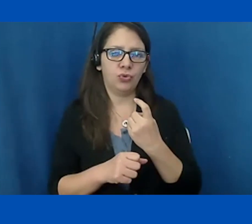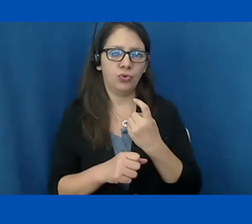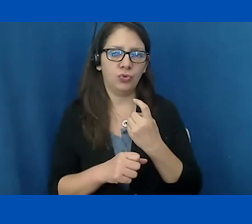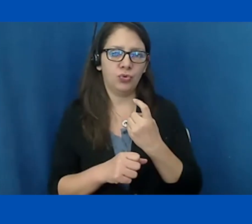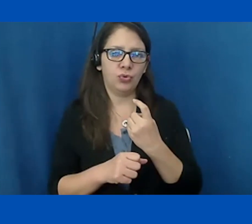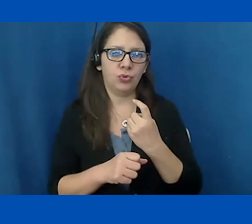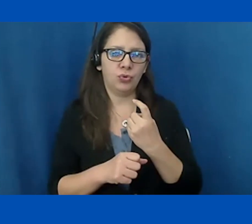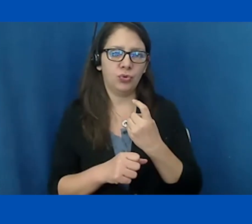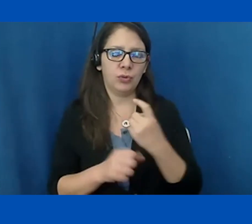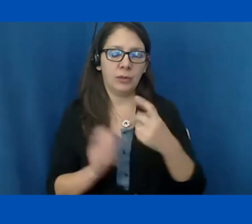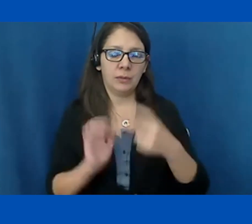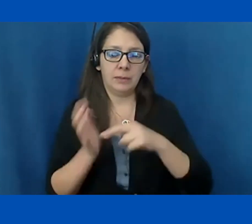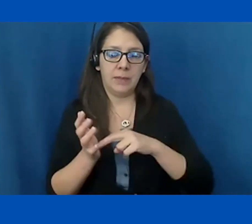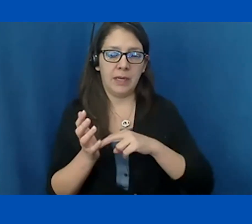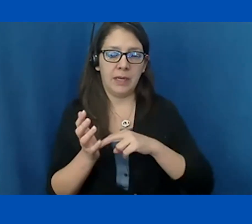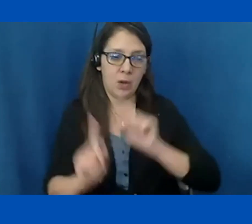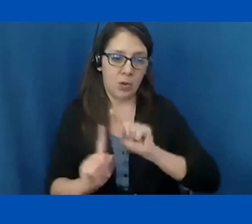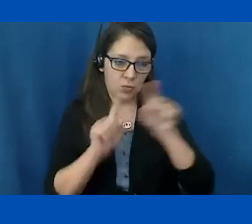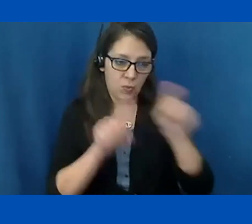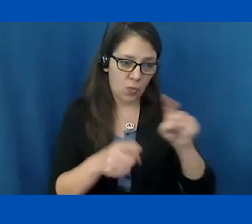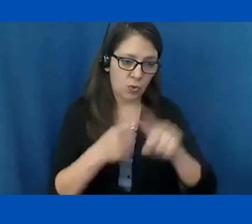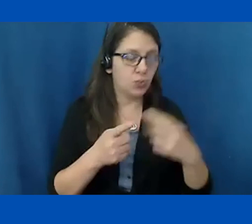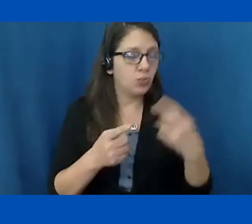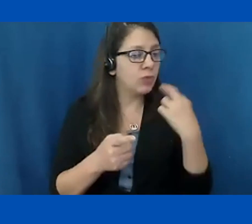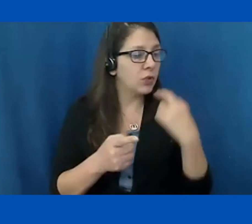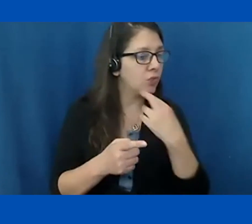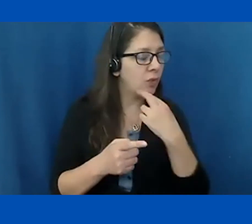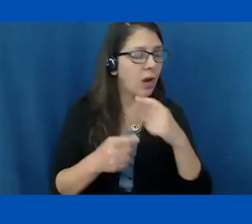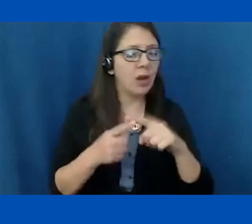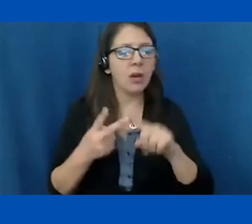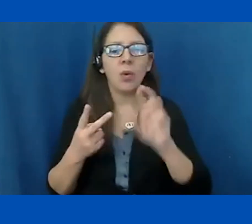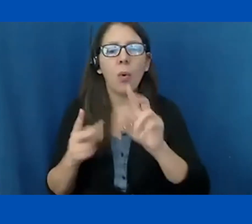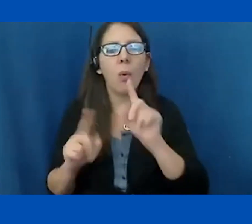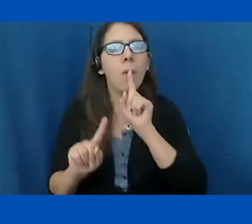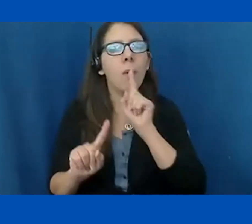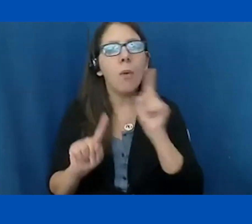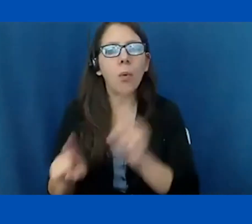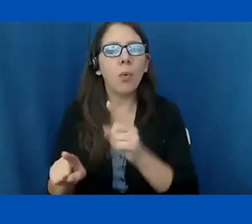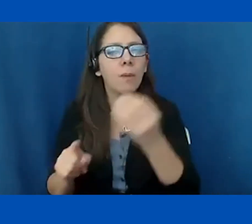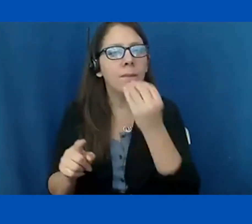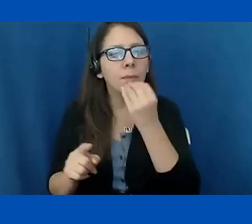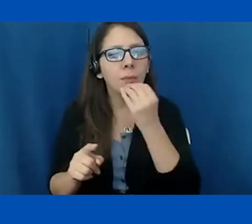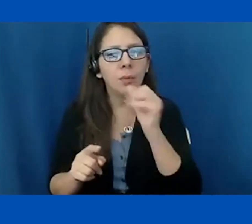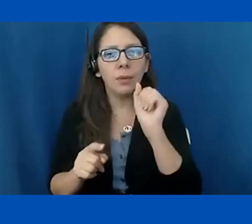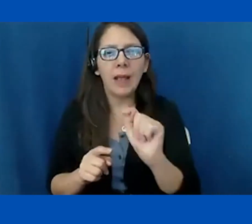getting to the restaurant, or are we talking about overall just ordering at the restaurant? Um,